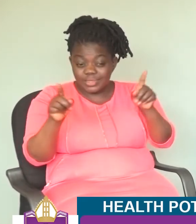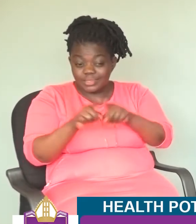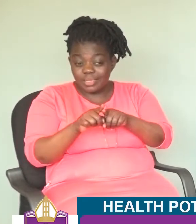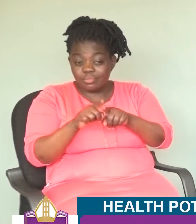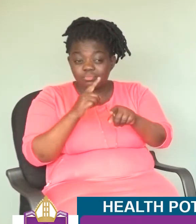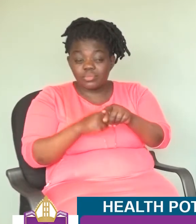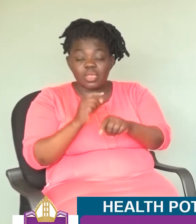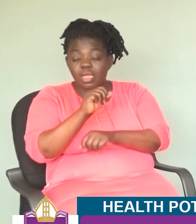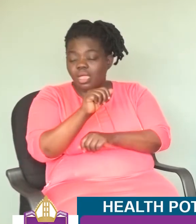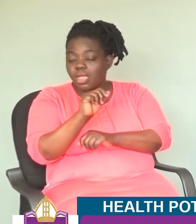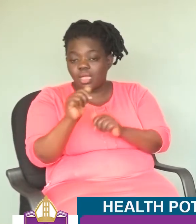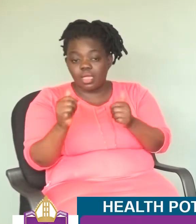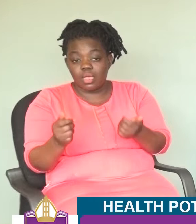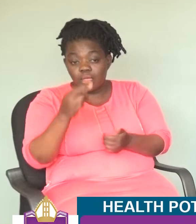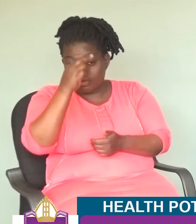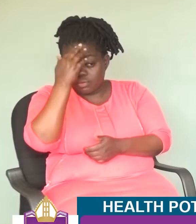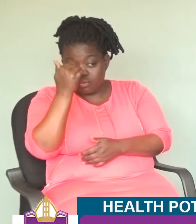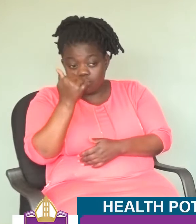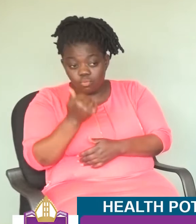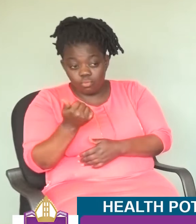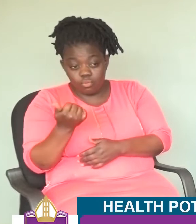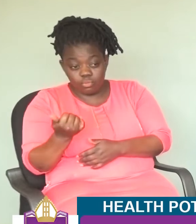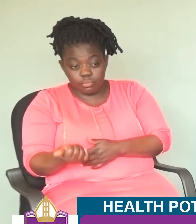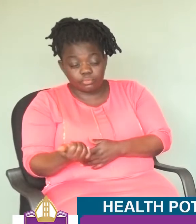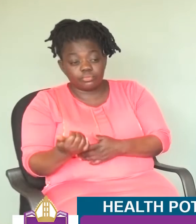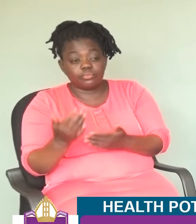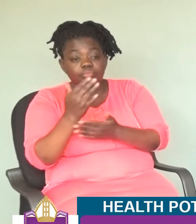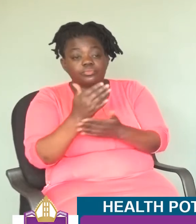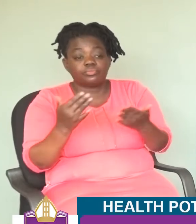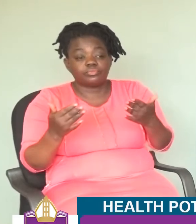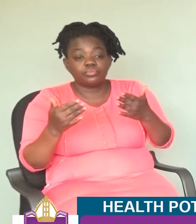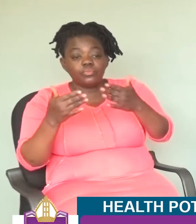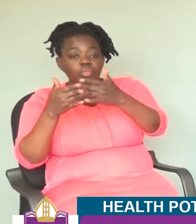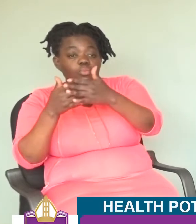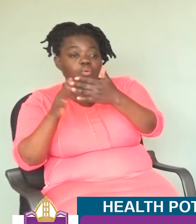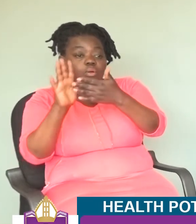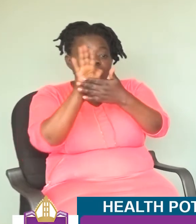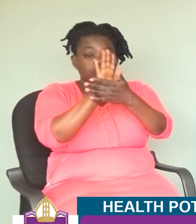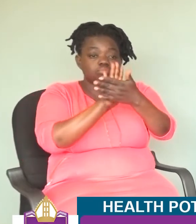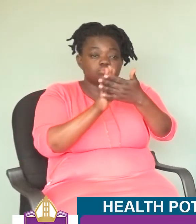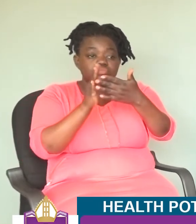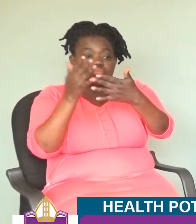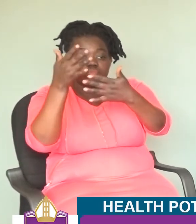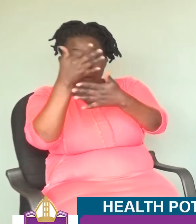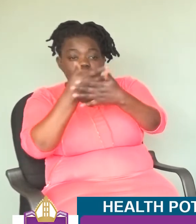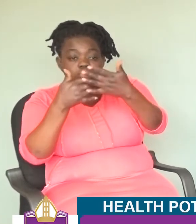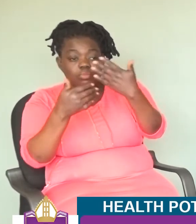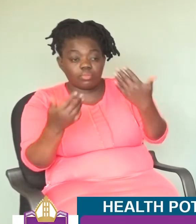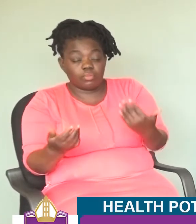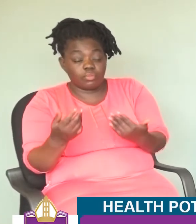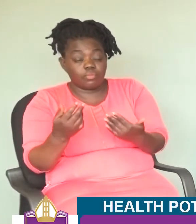The reason they don't look in the same direction in most cases in early ages is that there are some obstruction. For example, they need to wear glasses